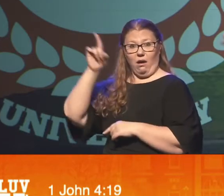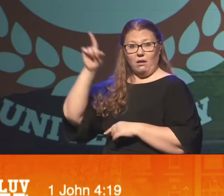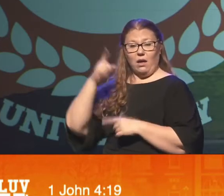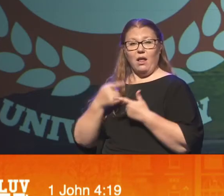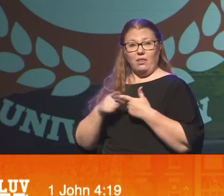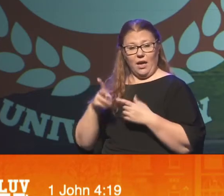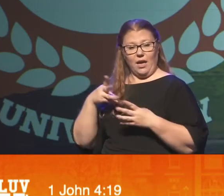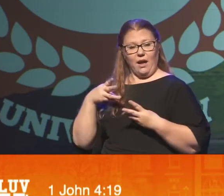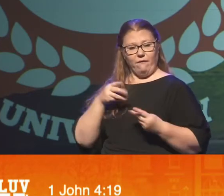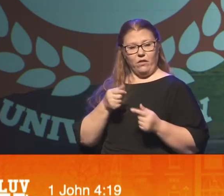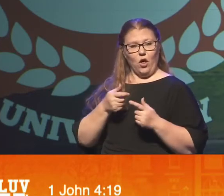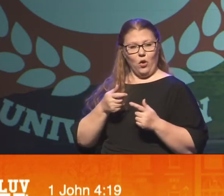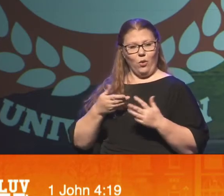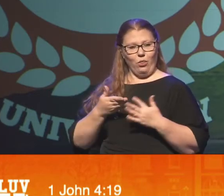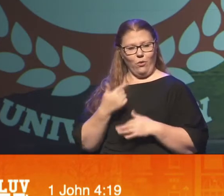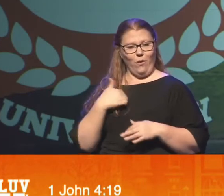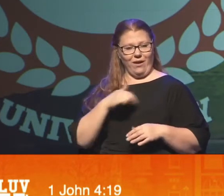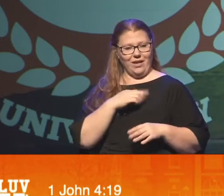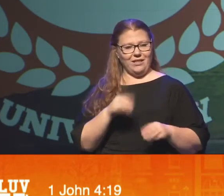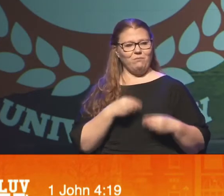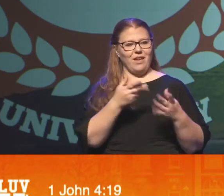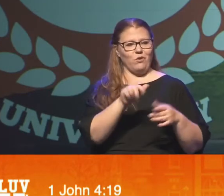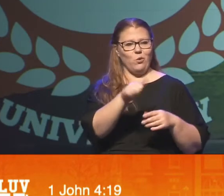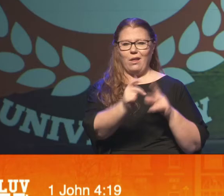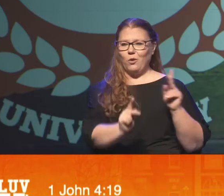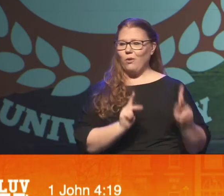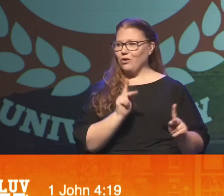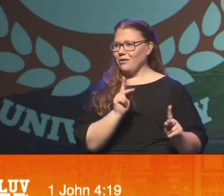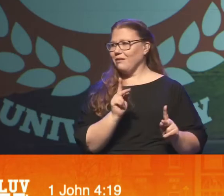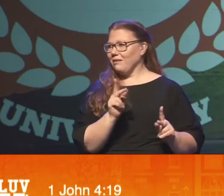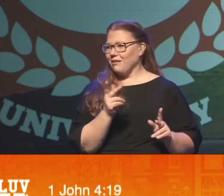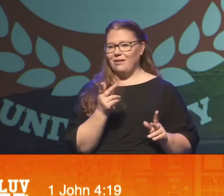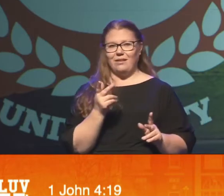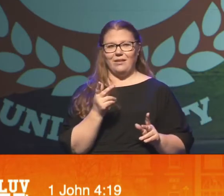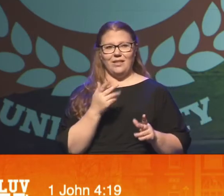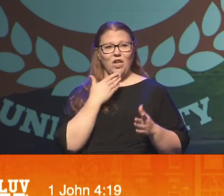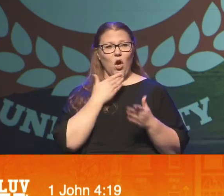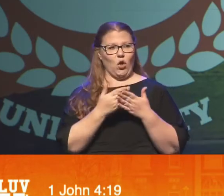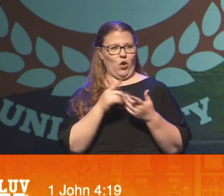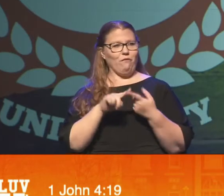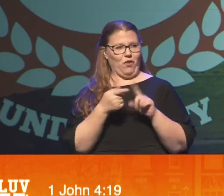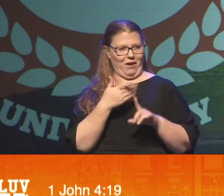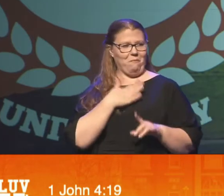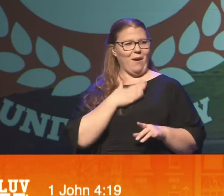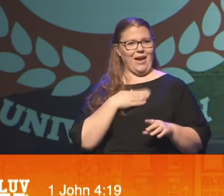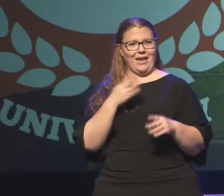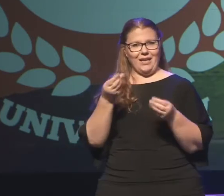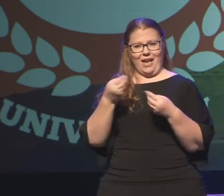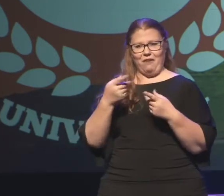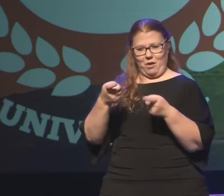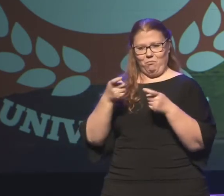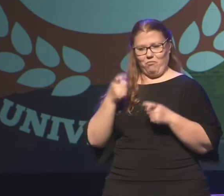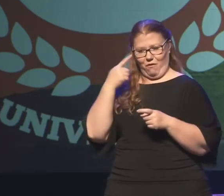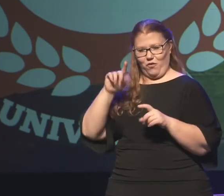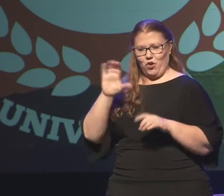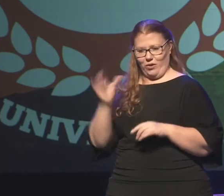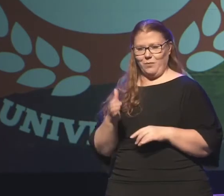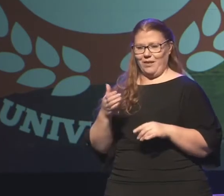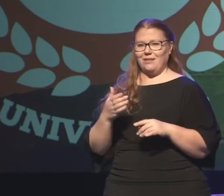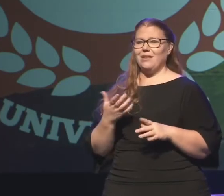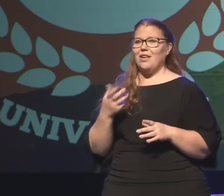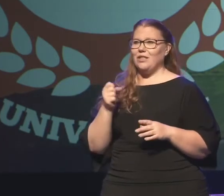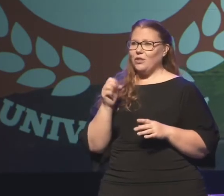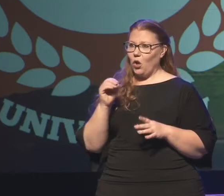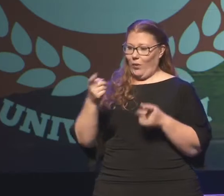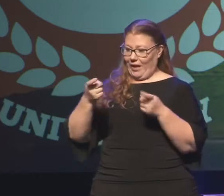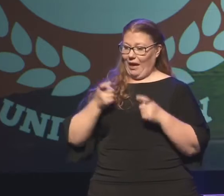it can flow through us to another person. A good friend of mine gave me a gift for Christmas. He says, hey, I'm going to meet you. I want to give you this gift. And so